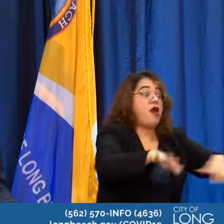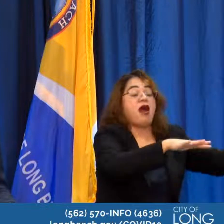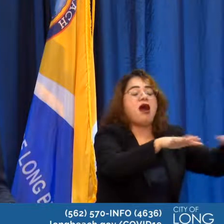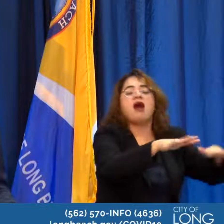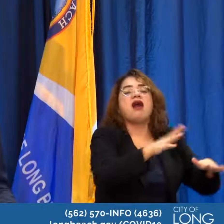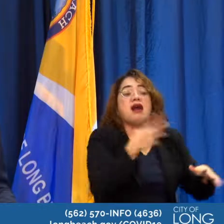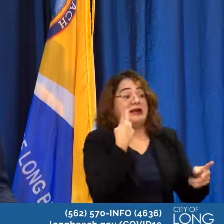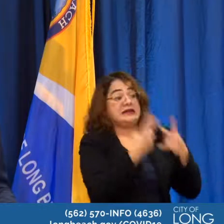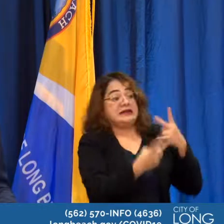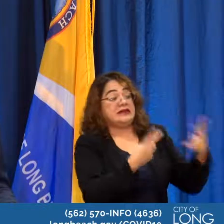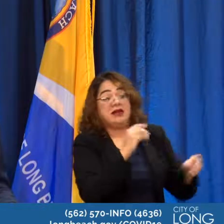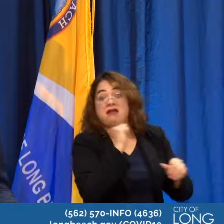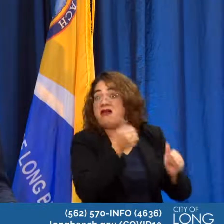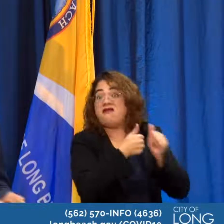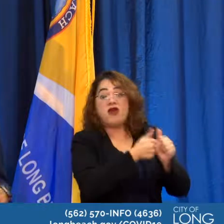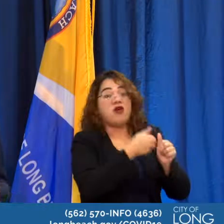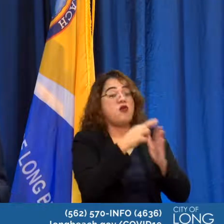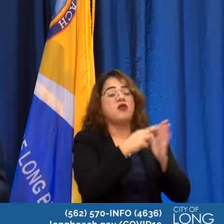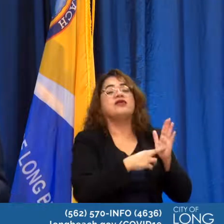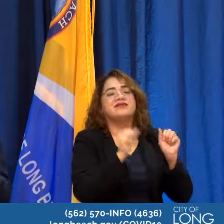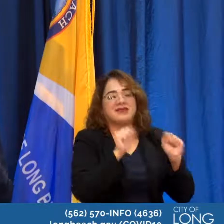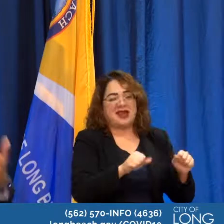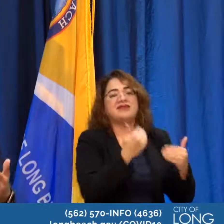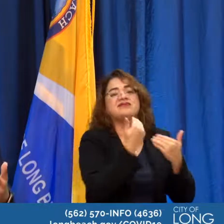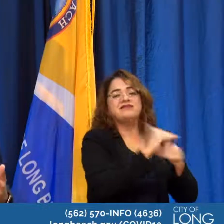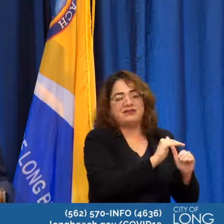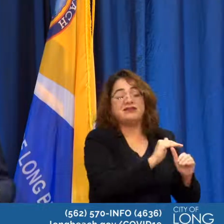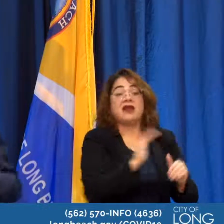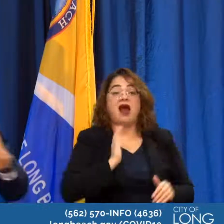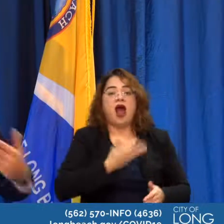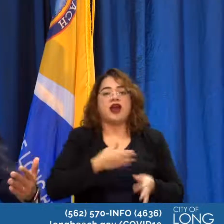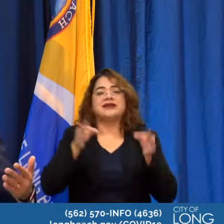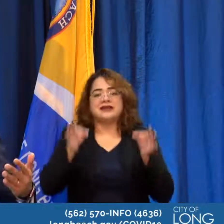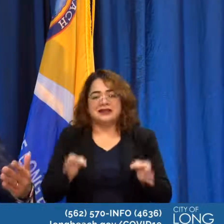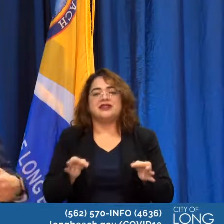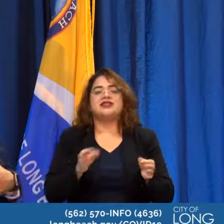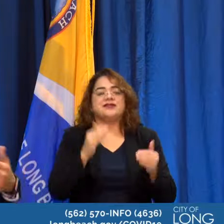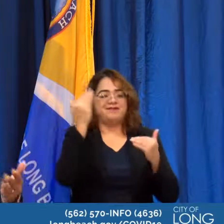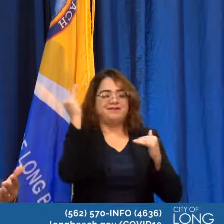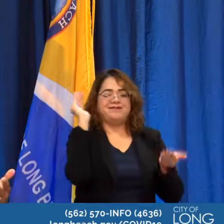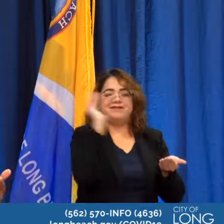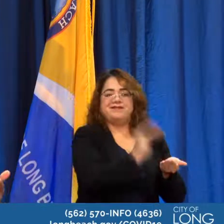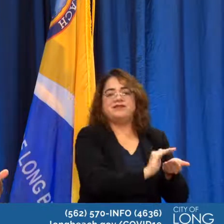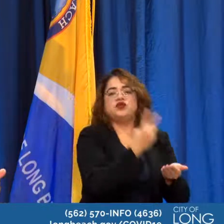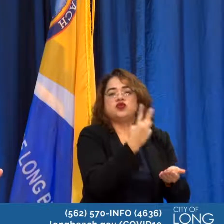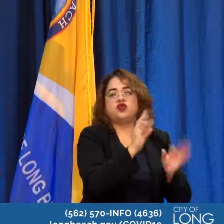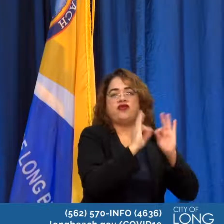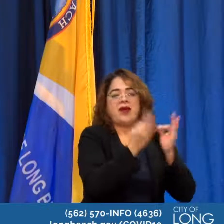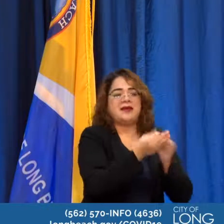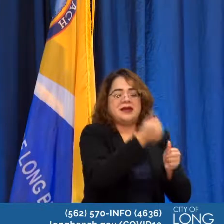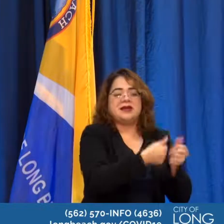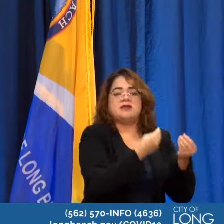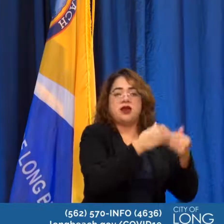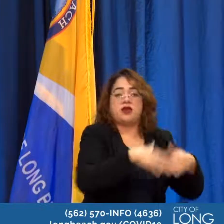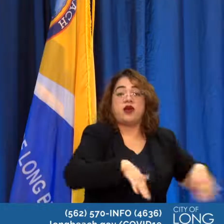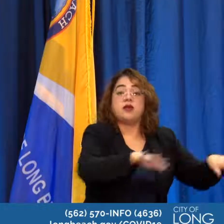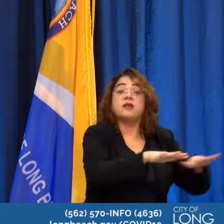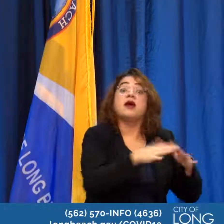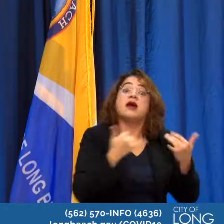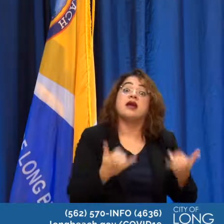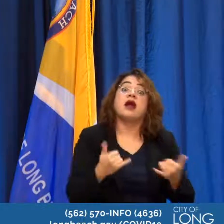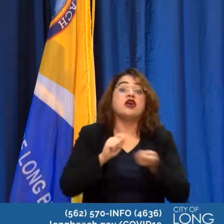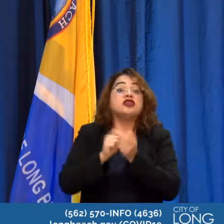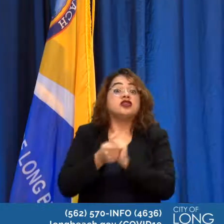made. And then you've heard of some occupancy changes that LA County has made in their health